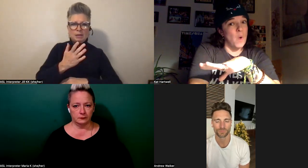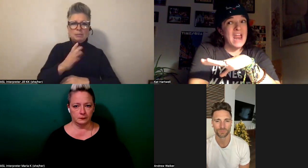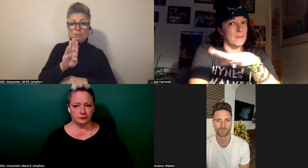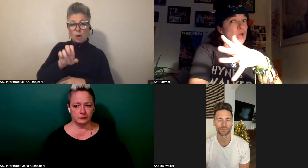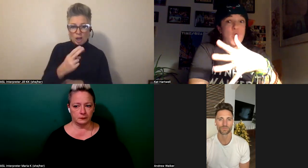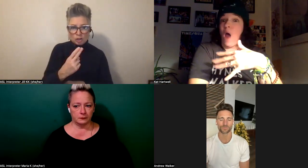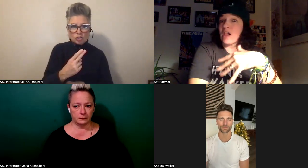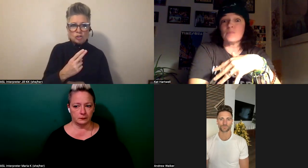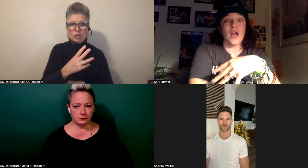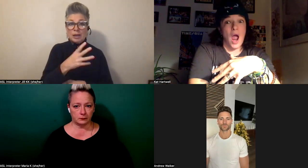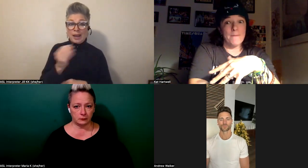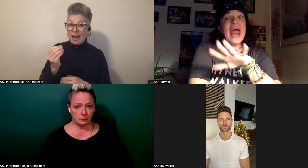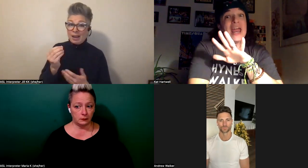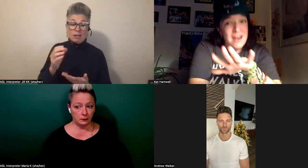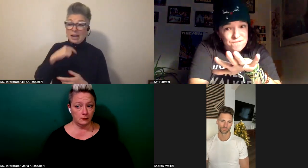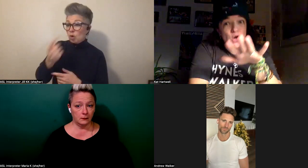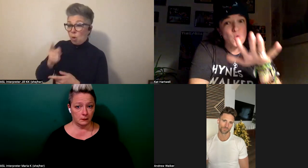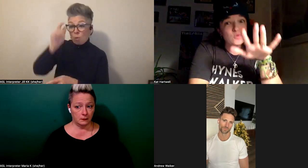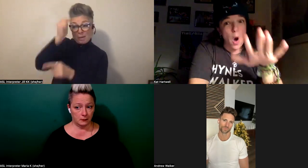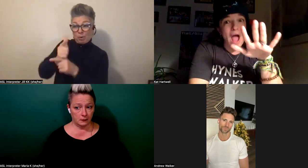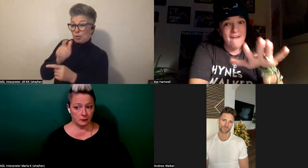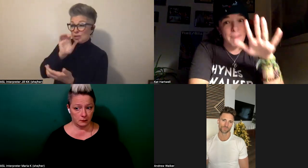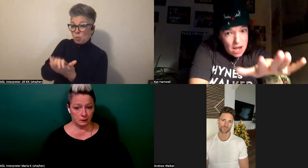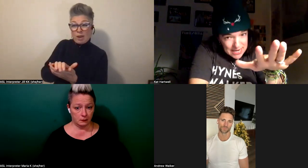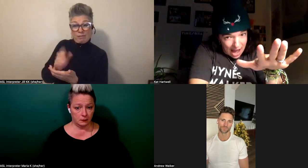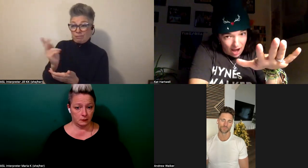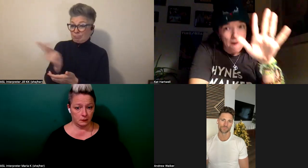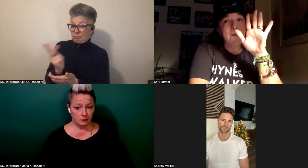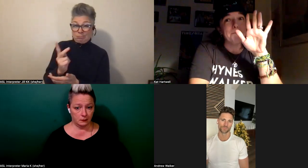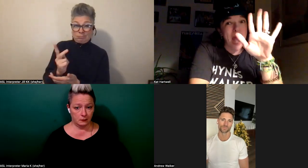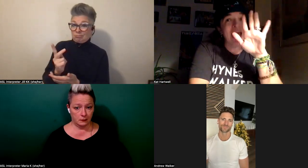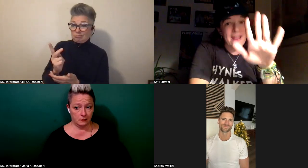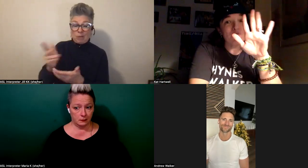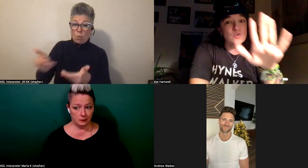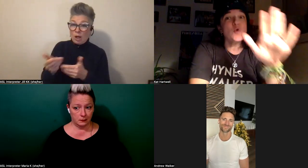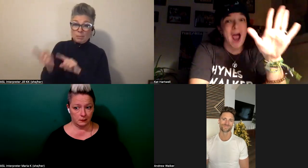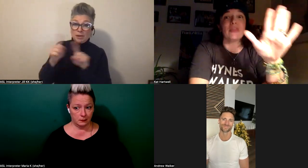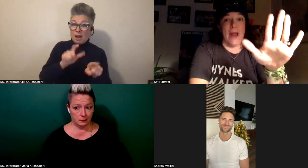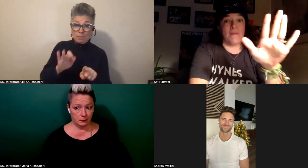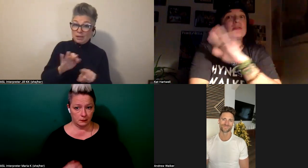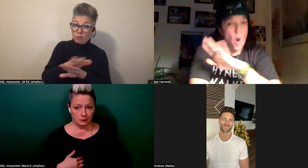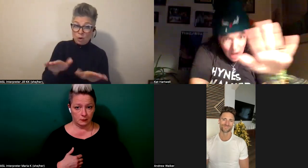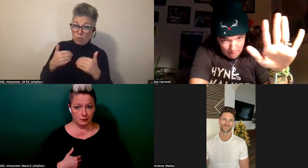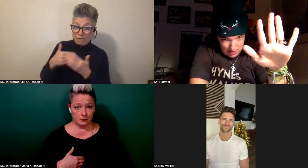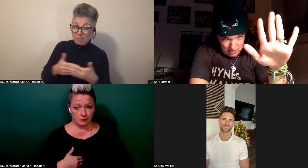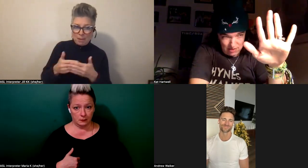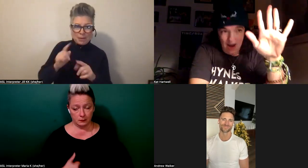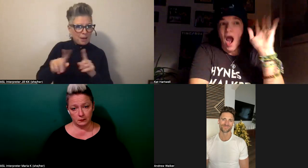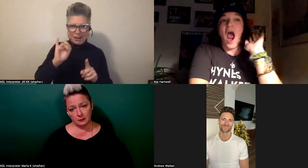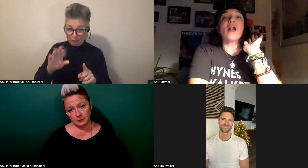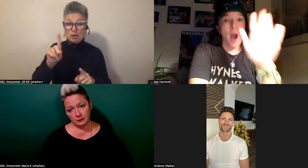and his wife that you're welcome to come if you don't have the baby, guys. But if you do have the baby, don't